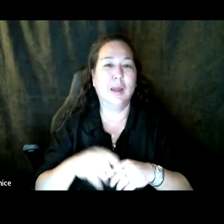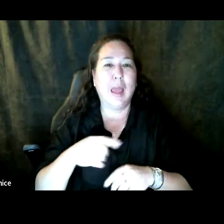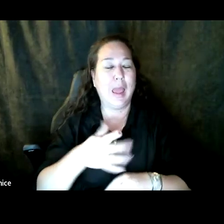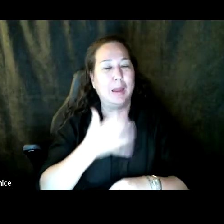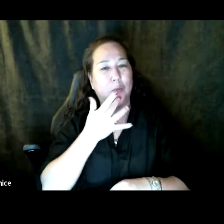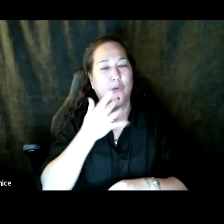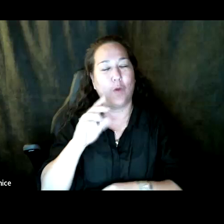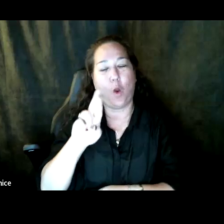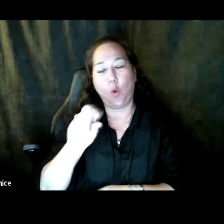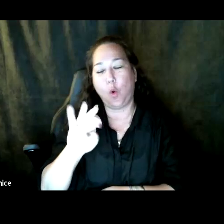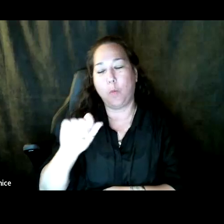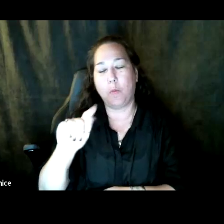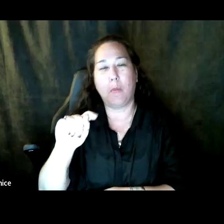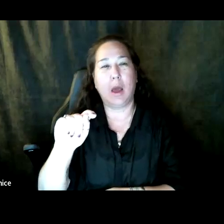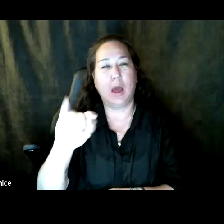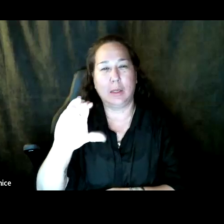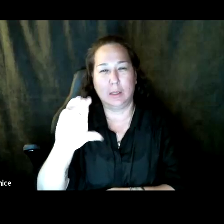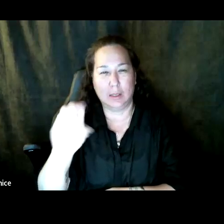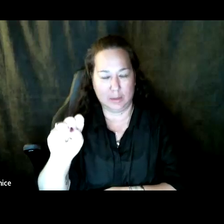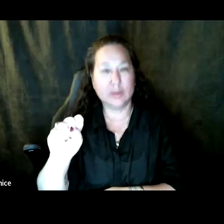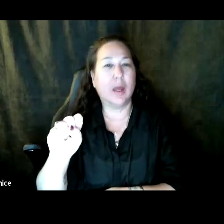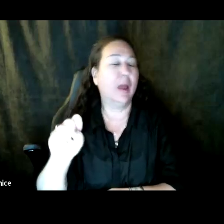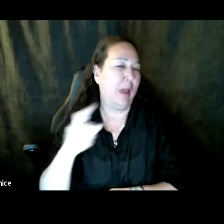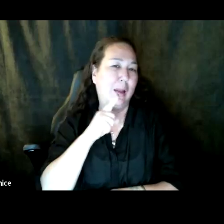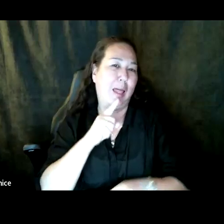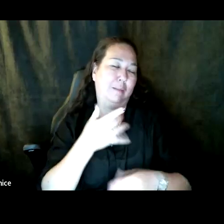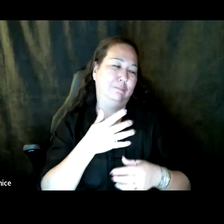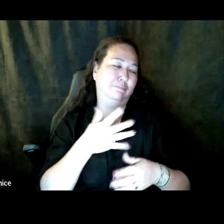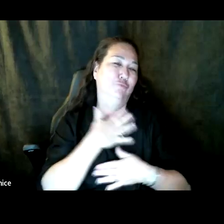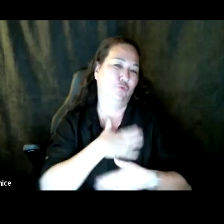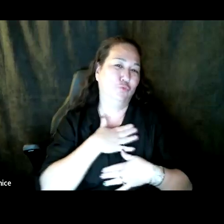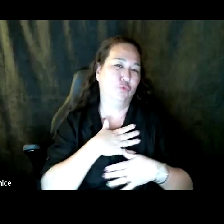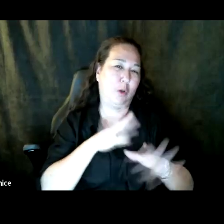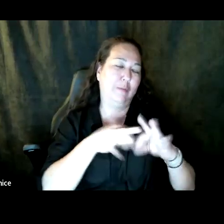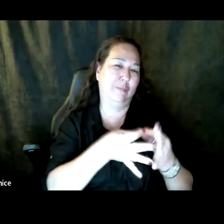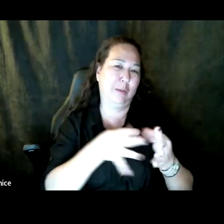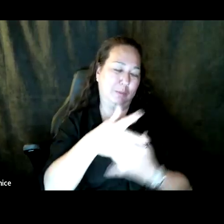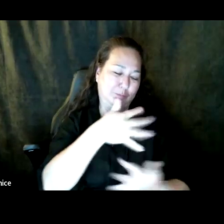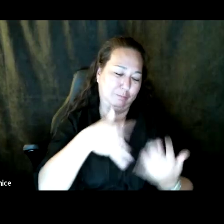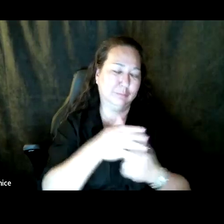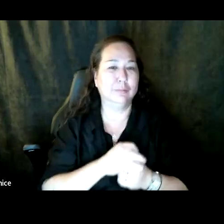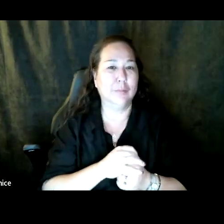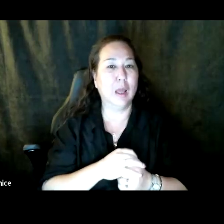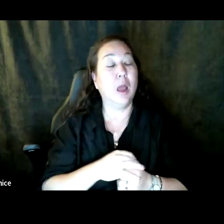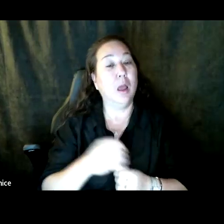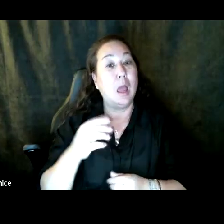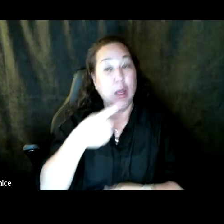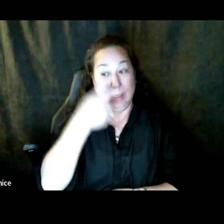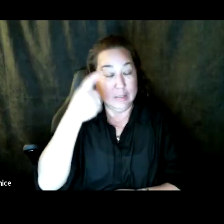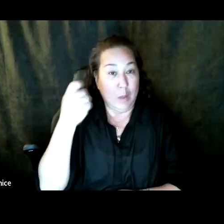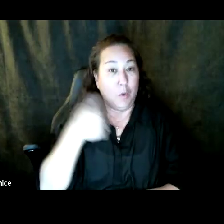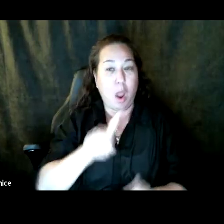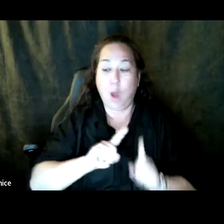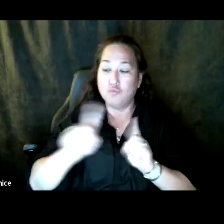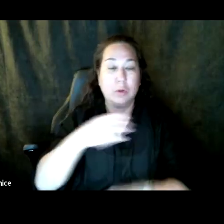with my family. For the last 3 summers, I've spent my time at the Crimson Summer Academy at Harvard University, where I engaged with other high school